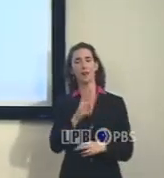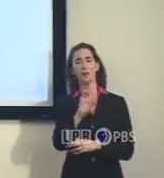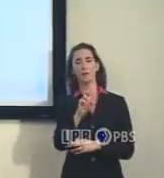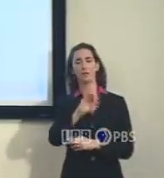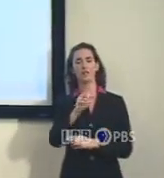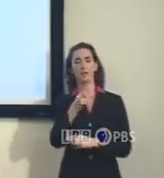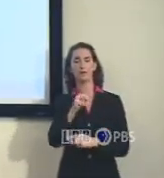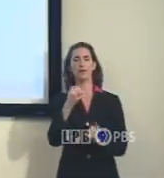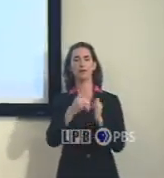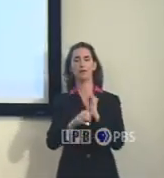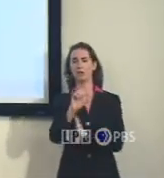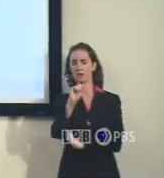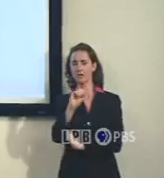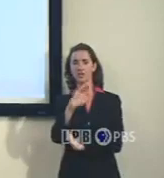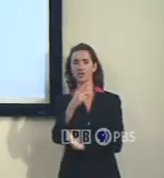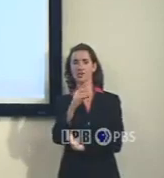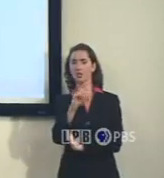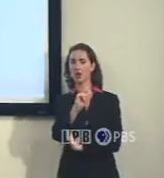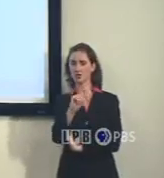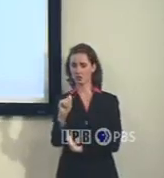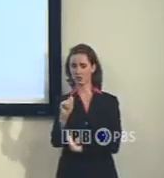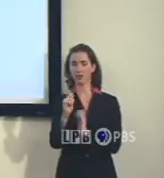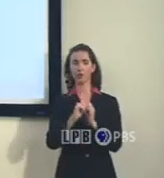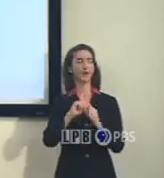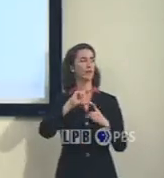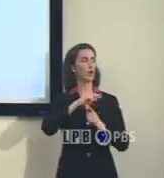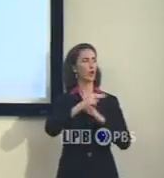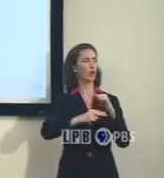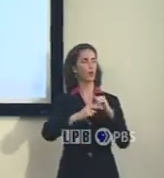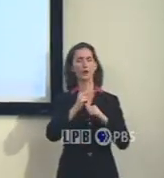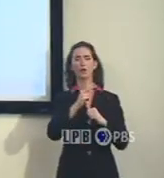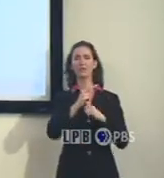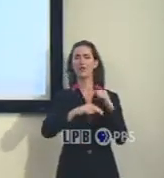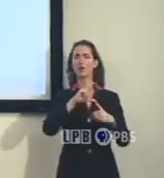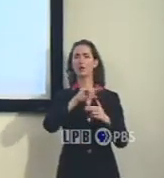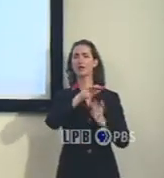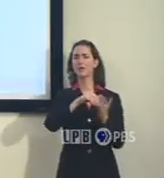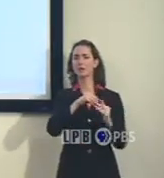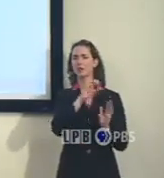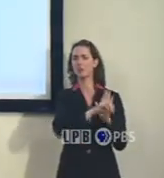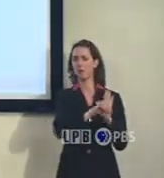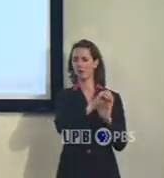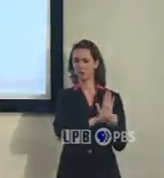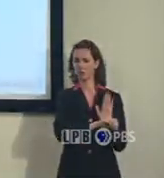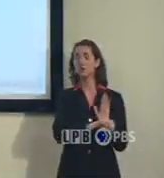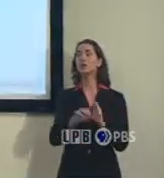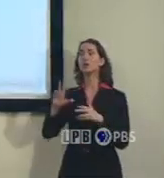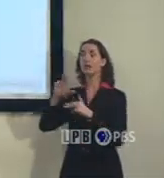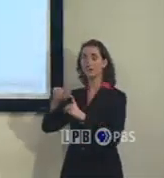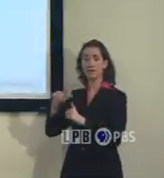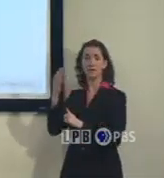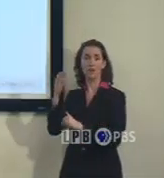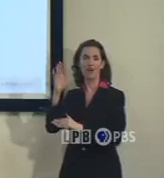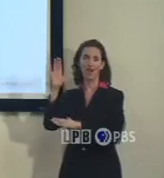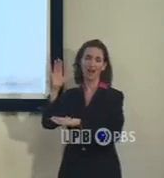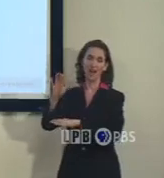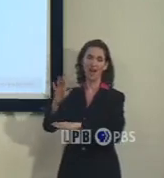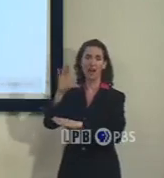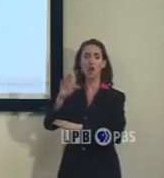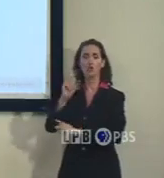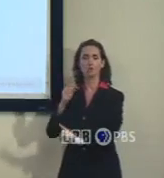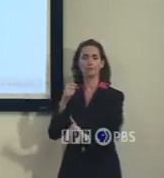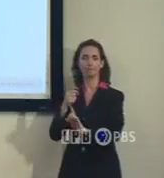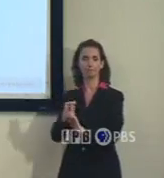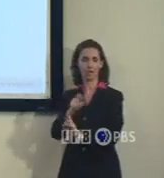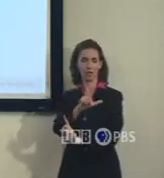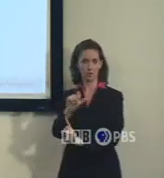out of New Orleans. We're expected Delta to make landfall as we move into the day on Friday, as the governor mentioned. The